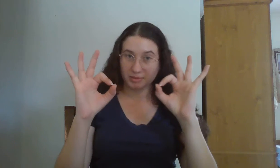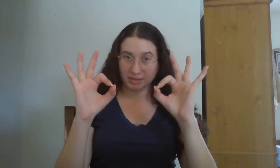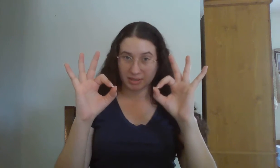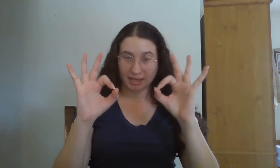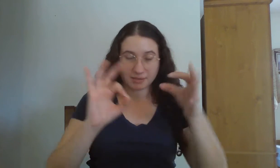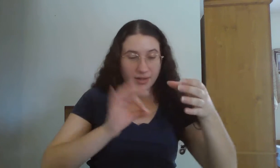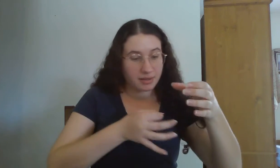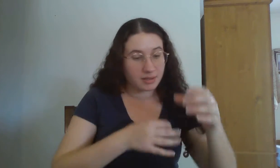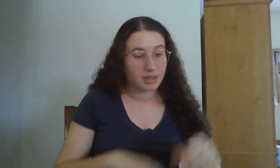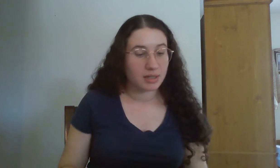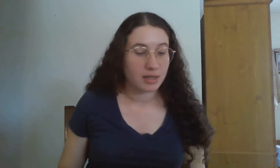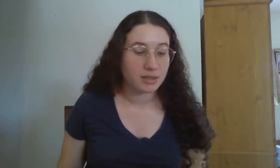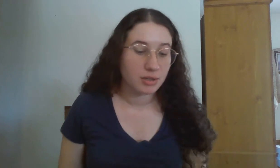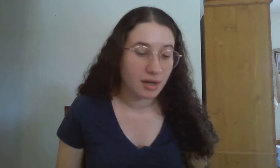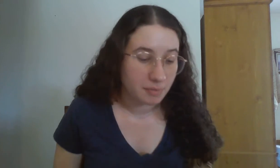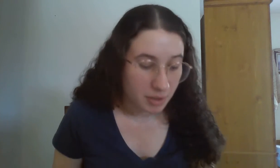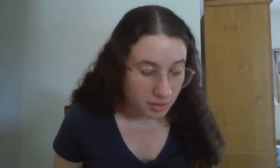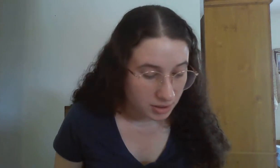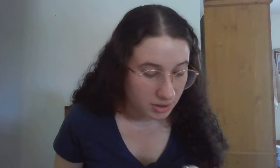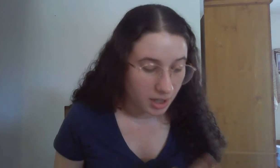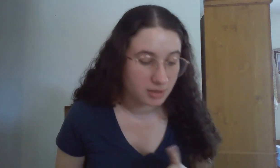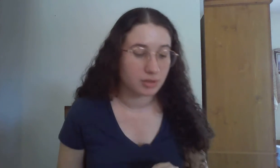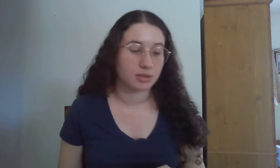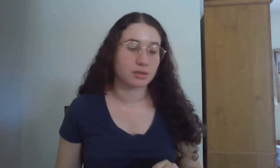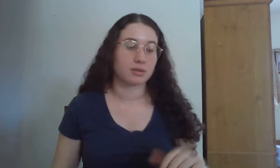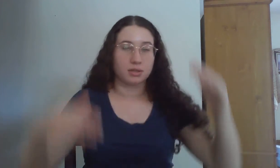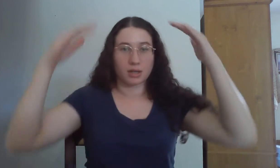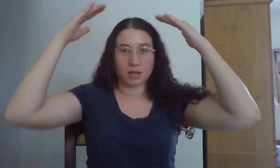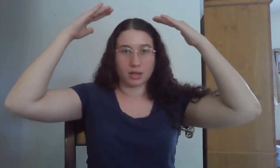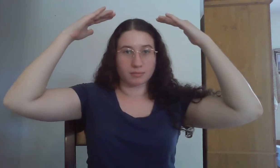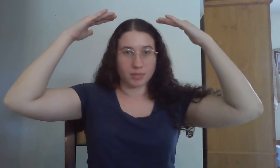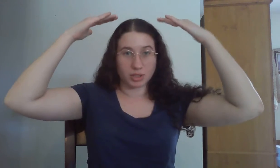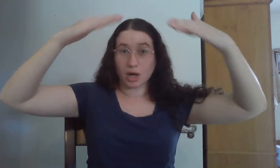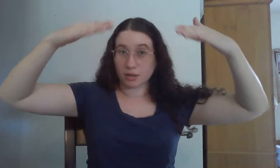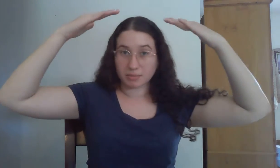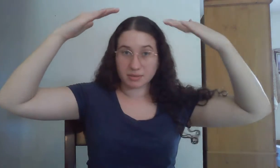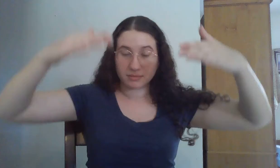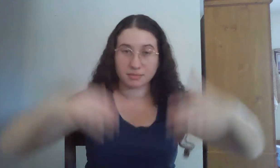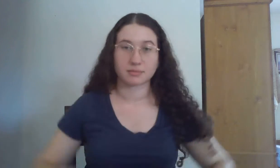this classifier? And then you have a person under a tarp.